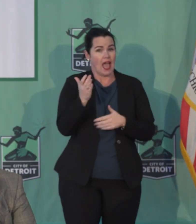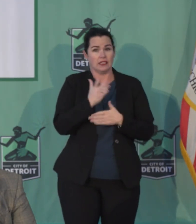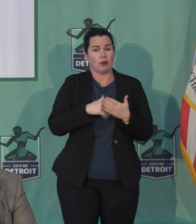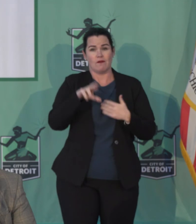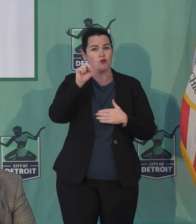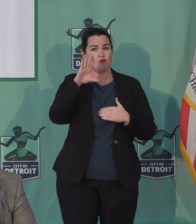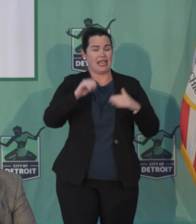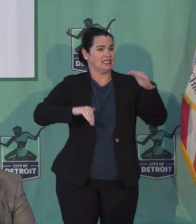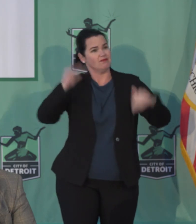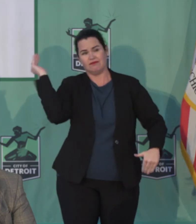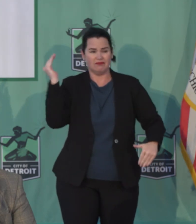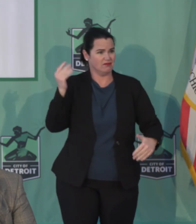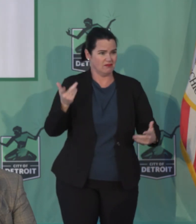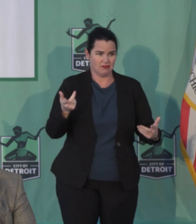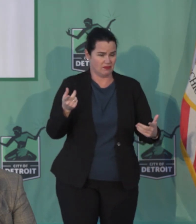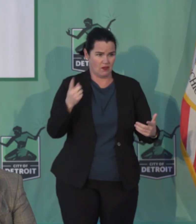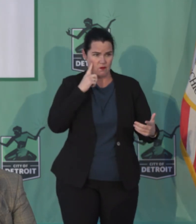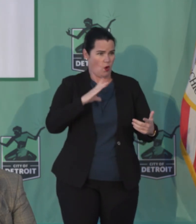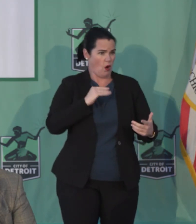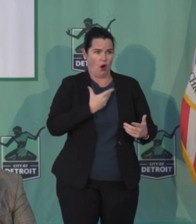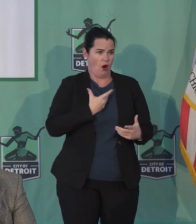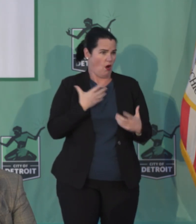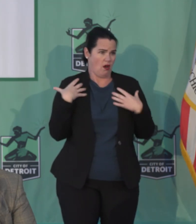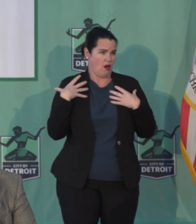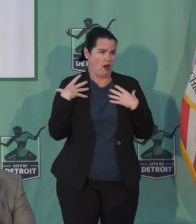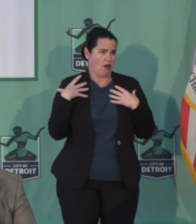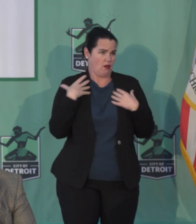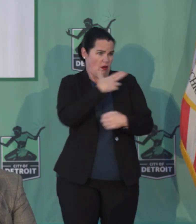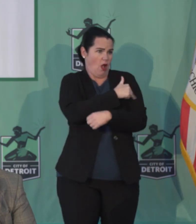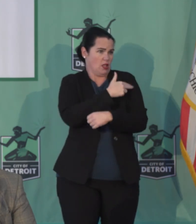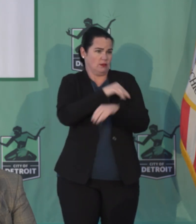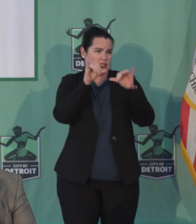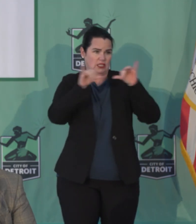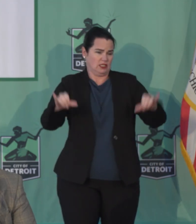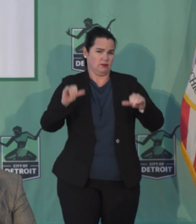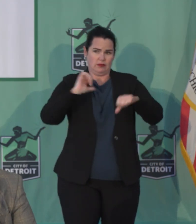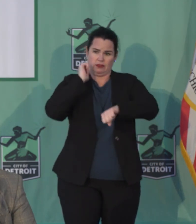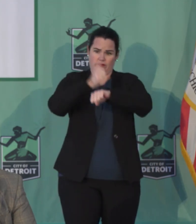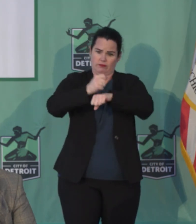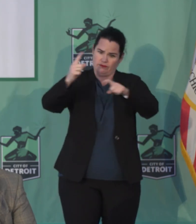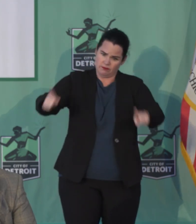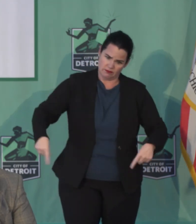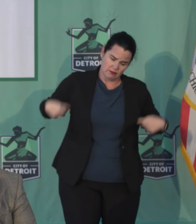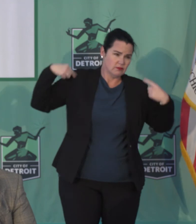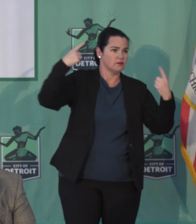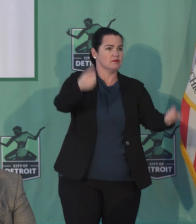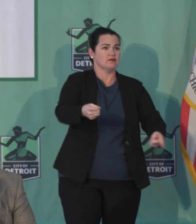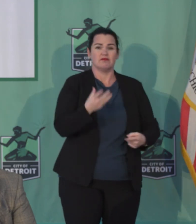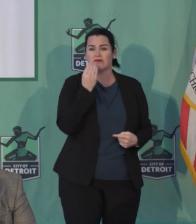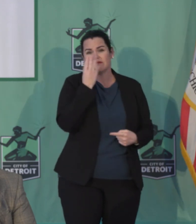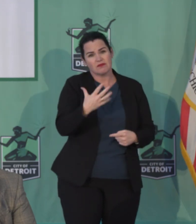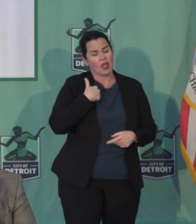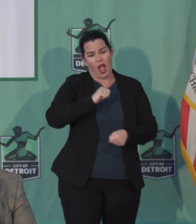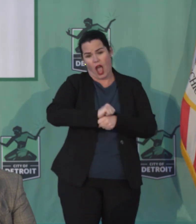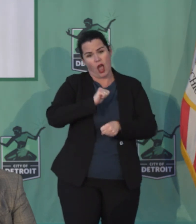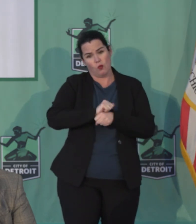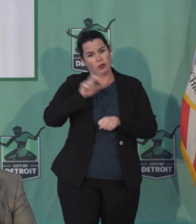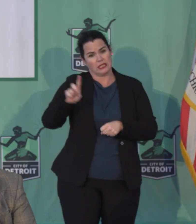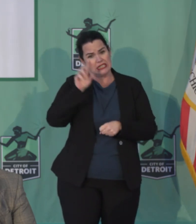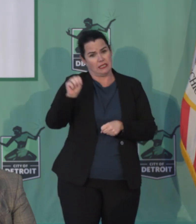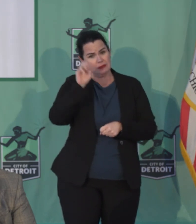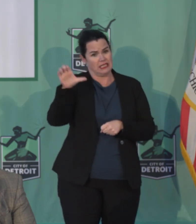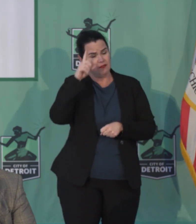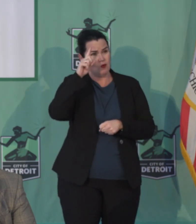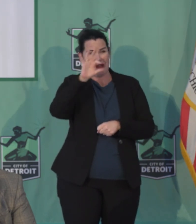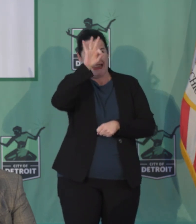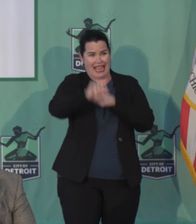in our healthcare system that has existed for a long time. I spent 9 years at the Detroit Medical Center. Someone